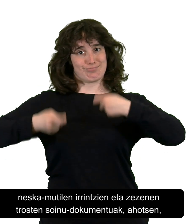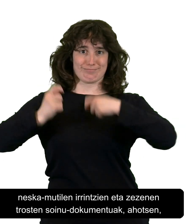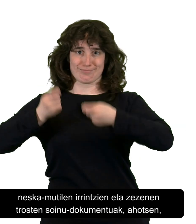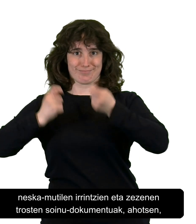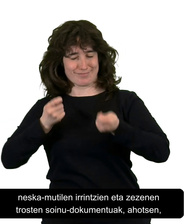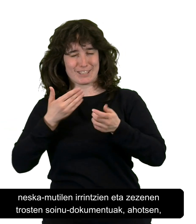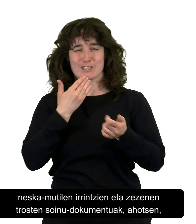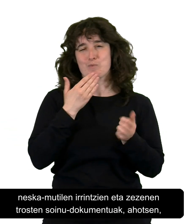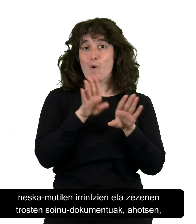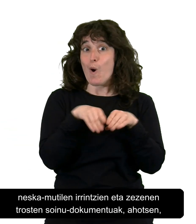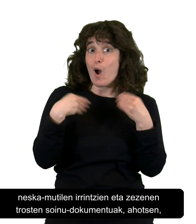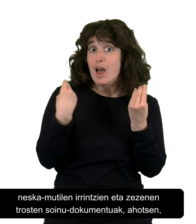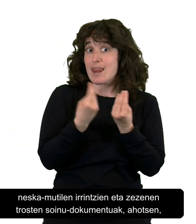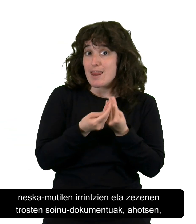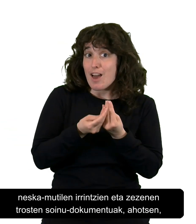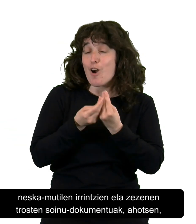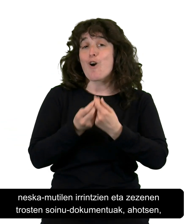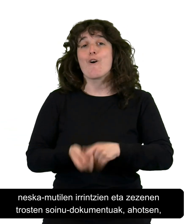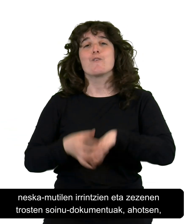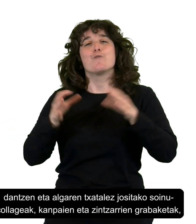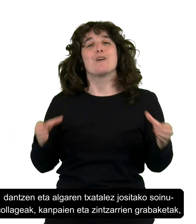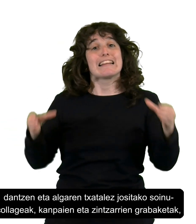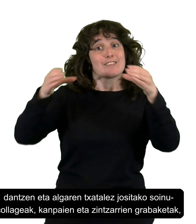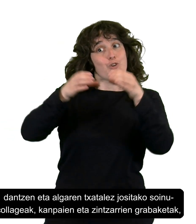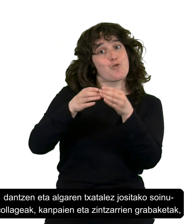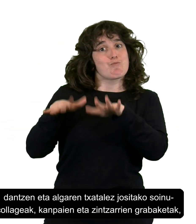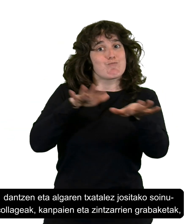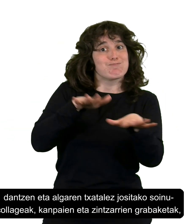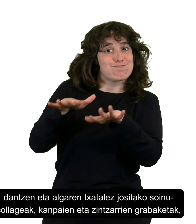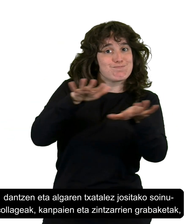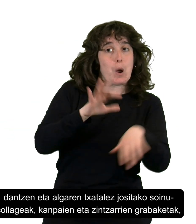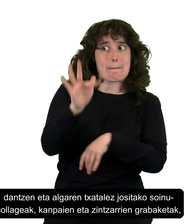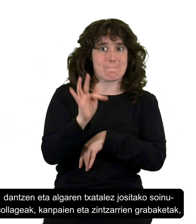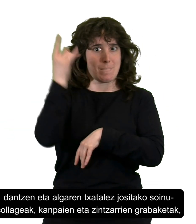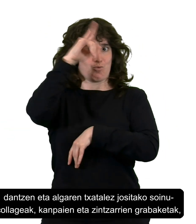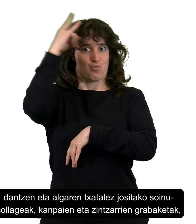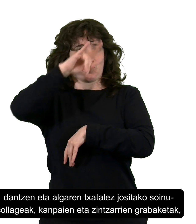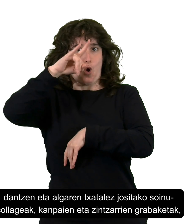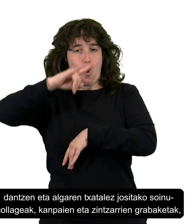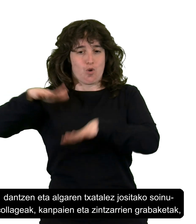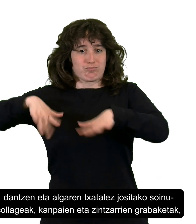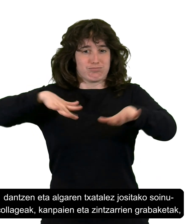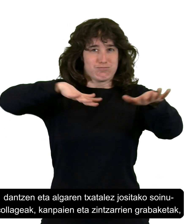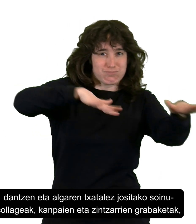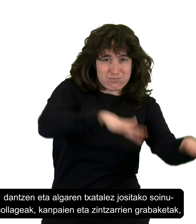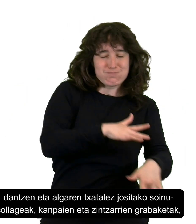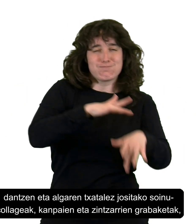soinu dokumentuak, ahotsen, dantzen eta algaren txatalez jositako